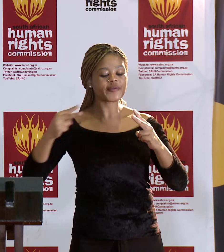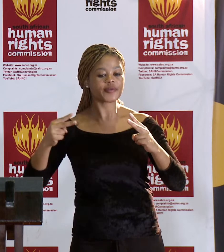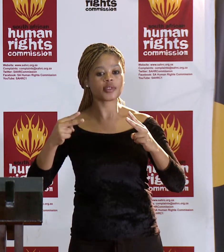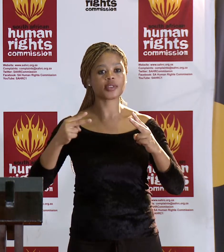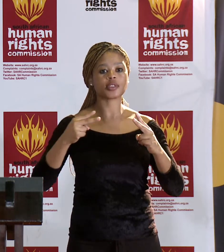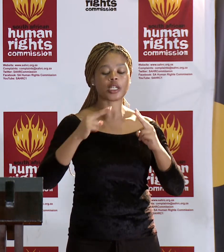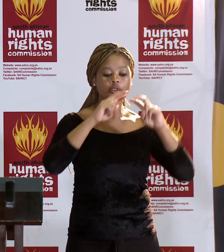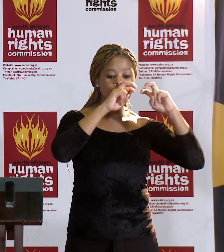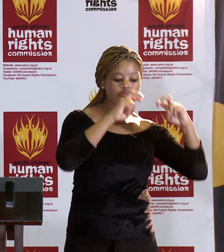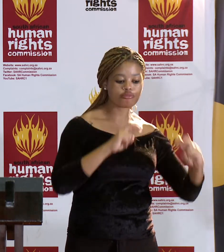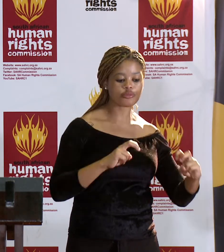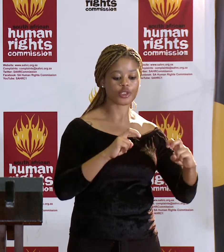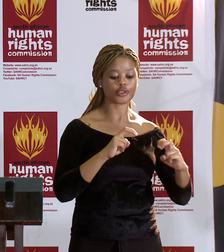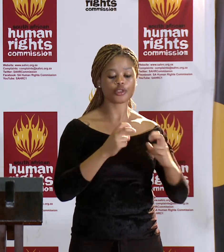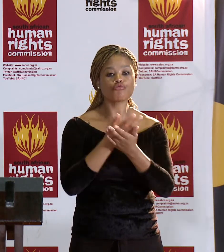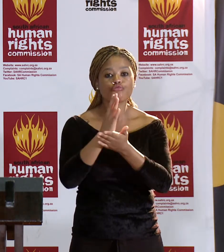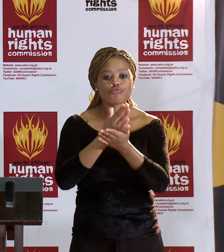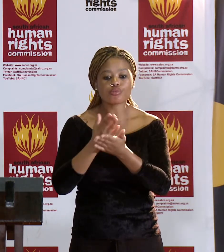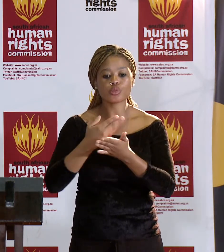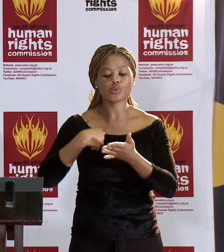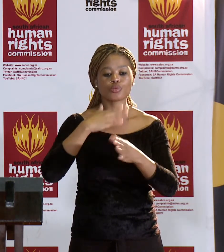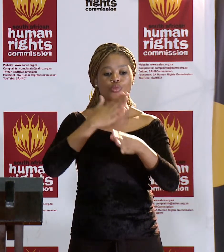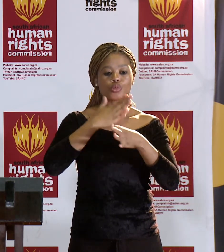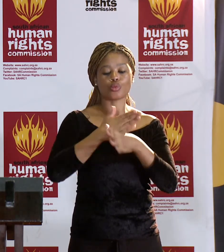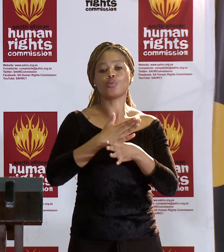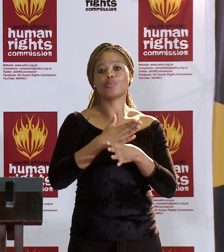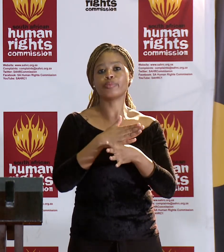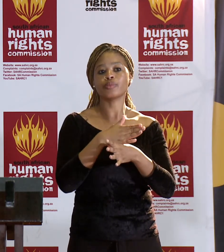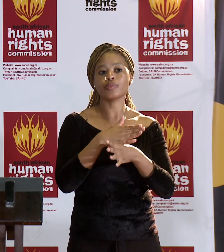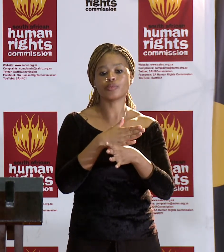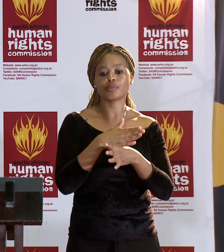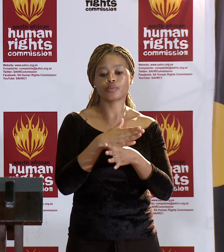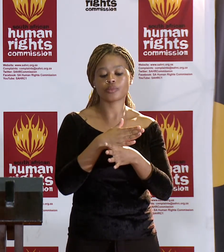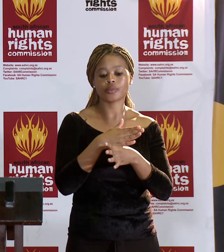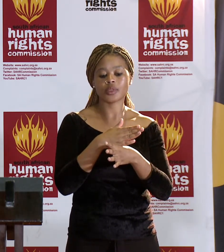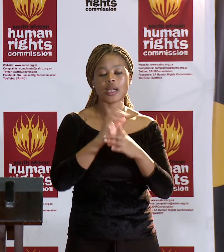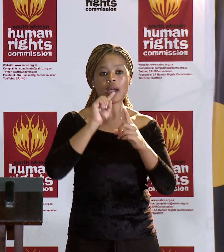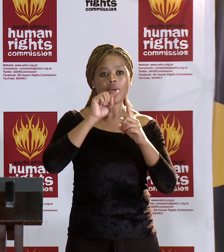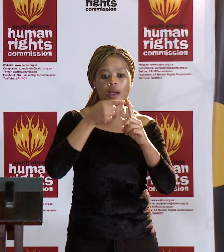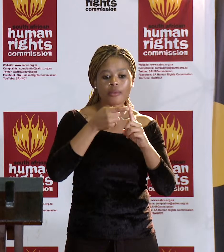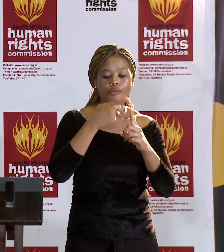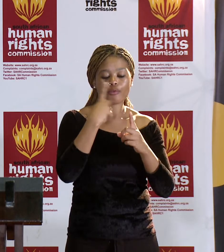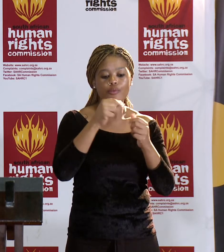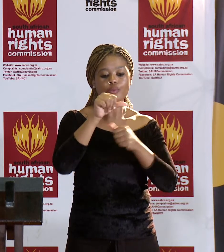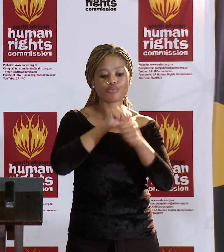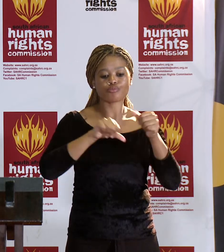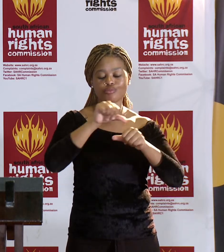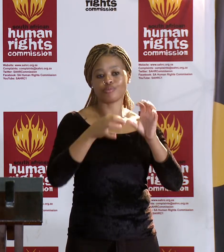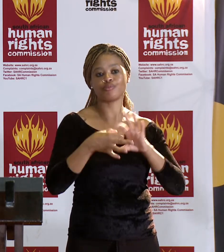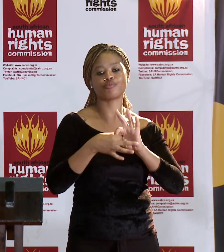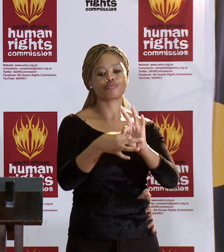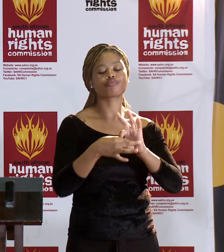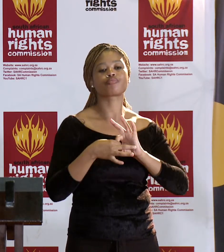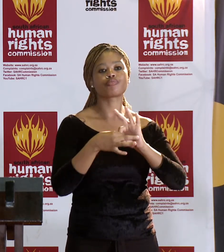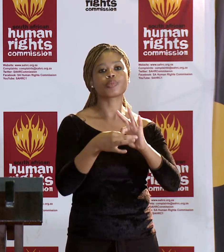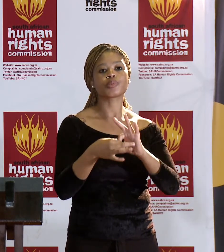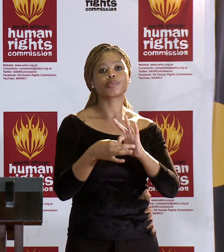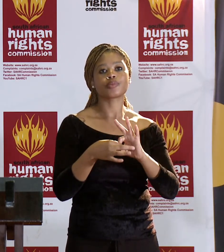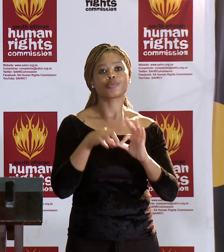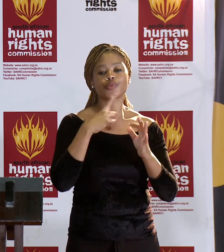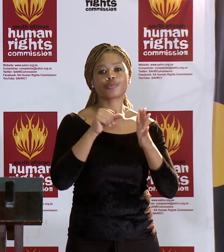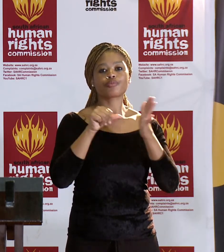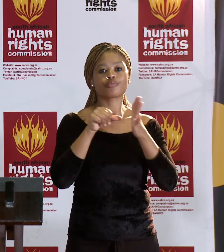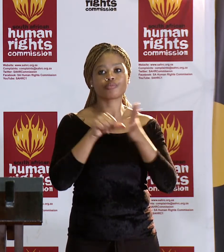initiatives and research chairs whose work is aimed at social cohesion, a key